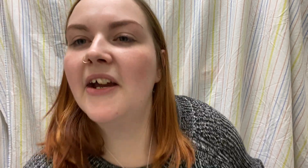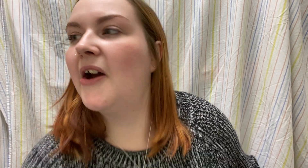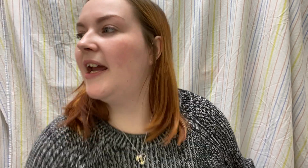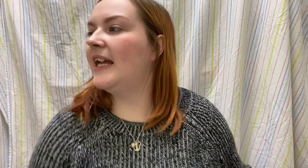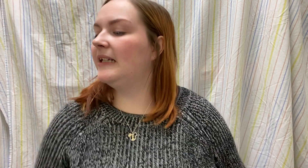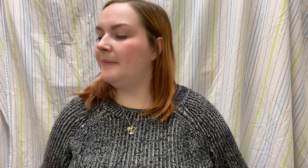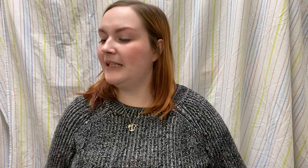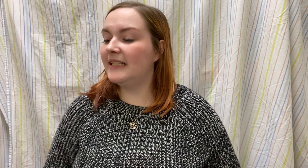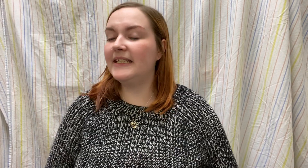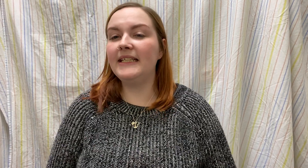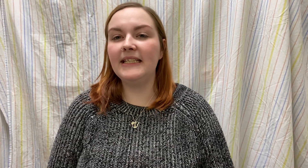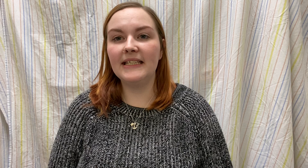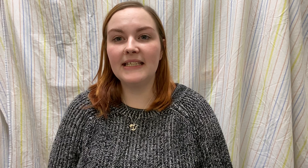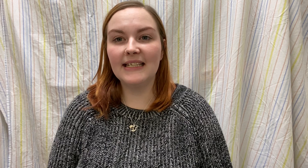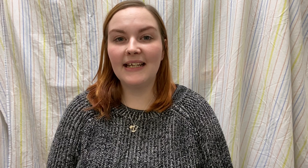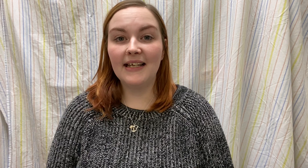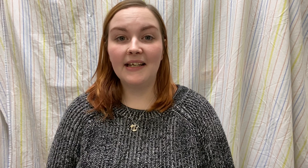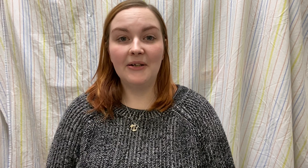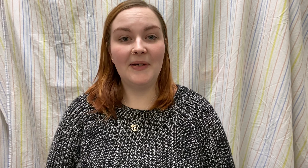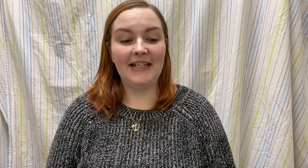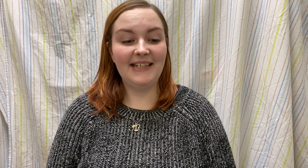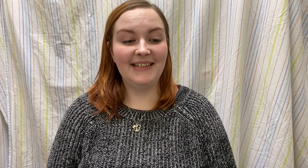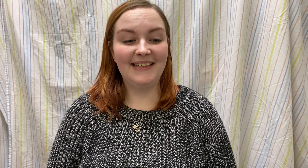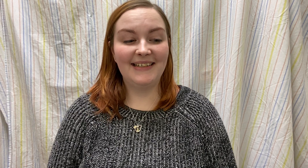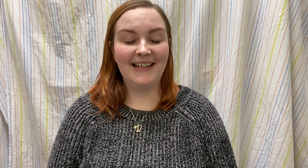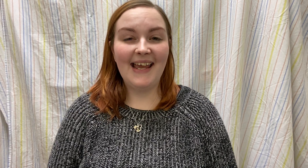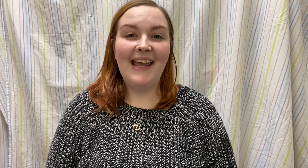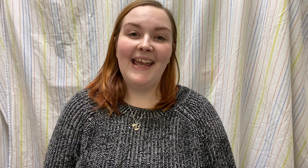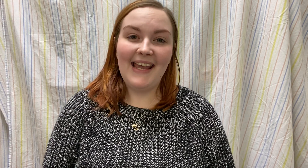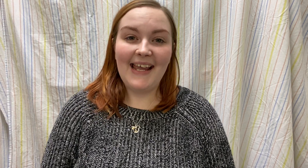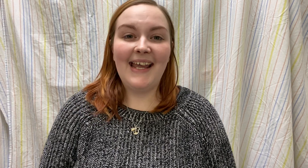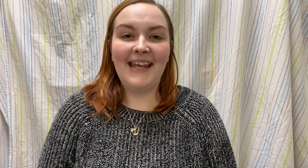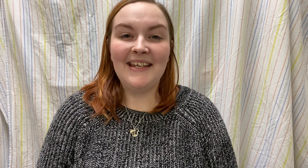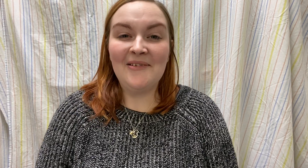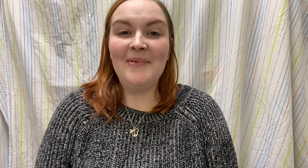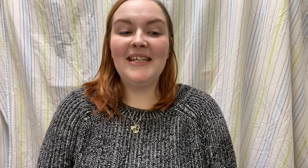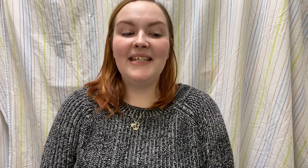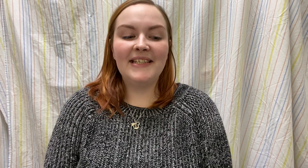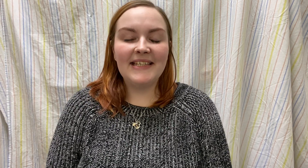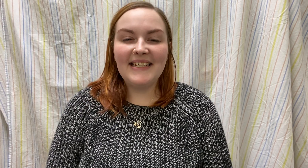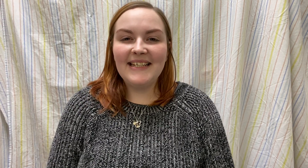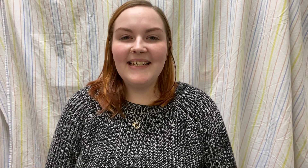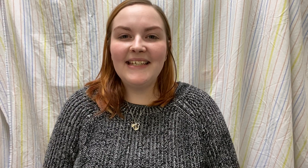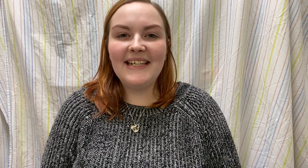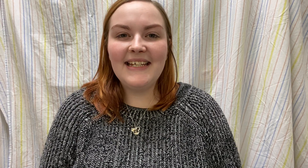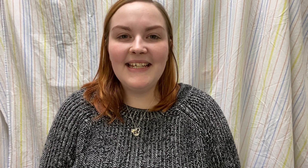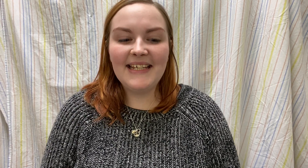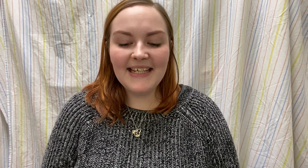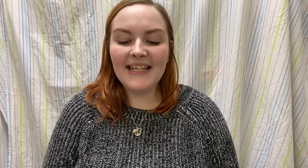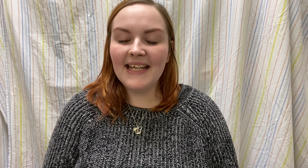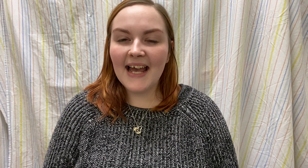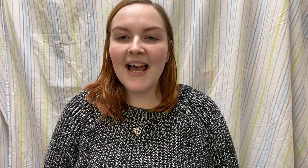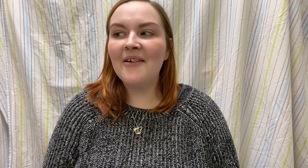our ABCs. Ready? A, B, C, D, E, F,